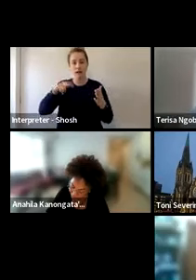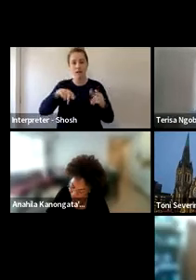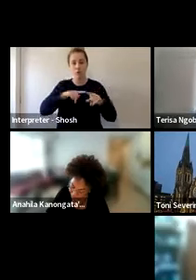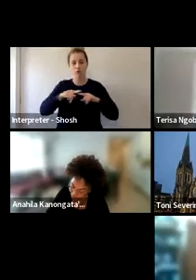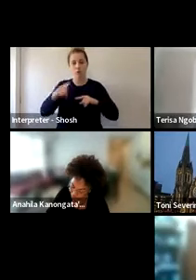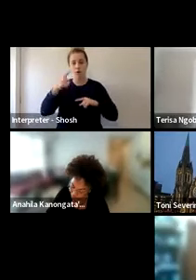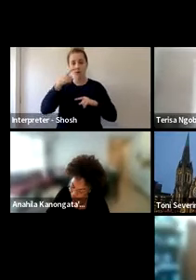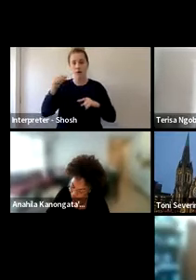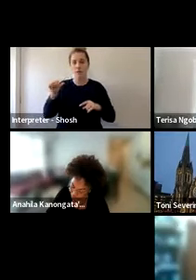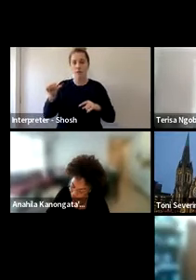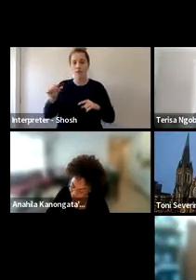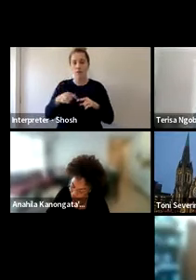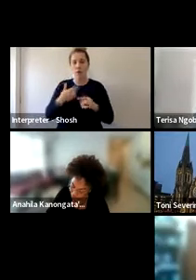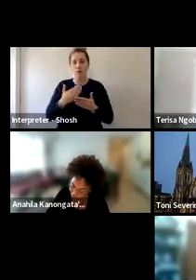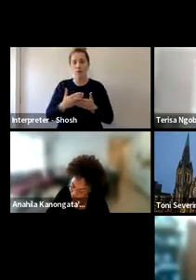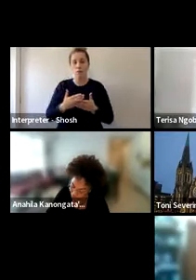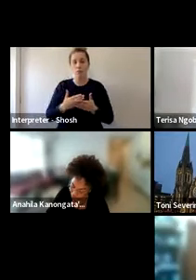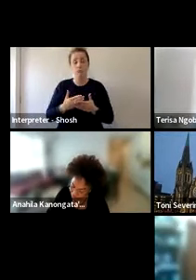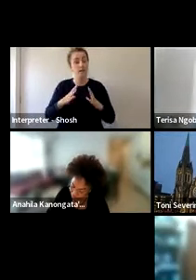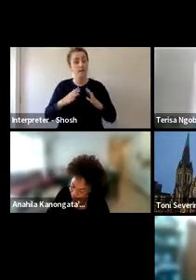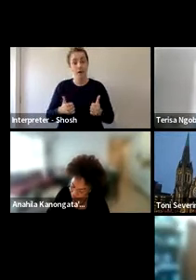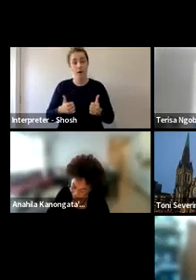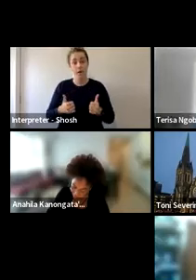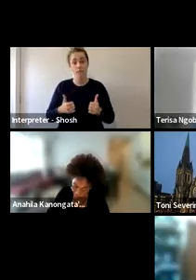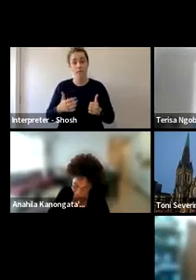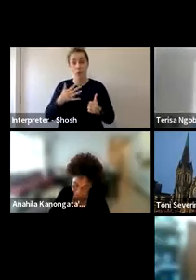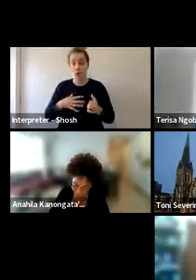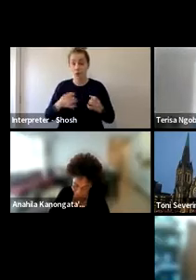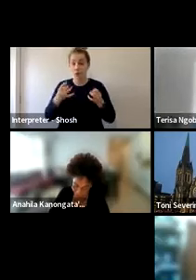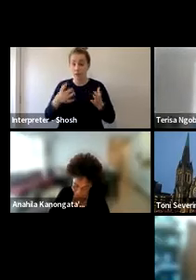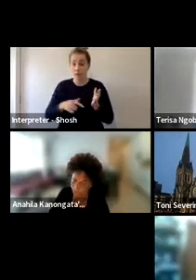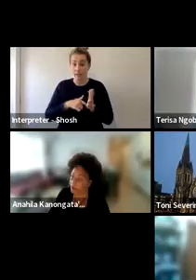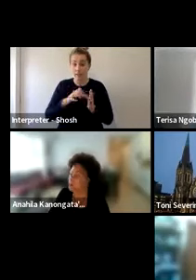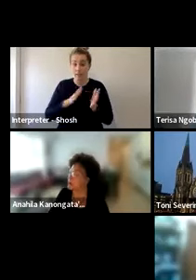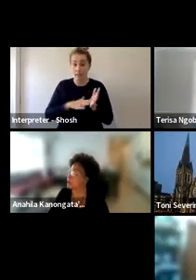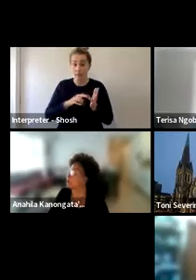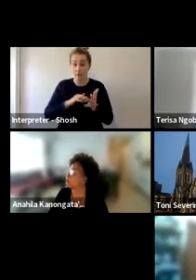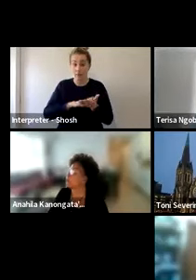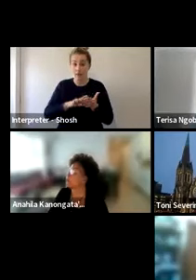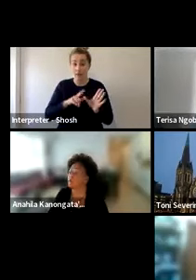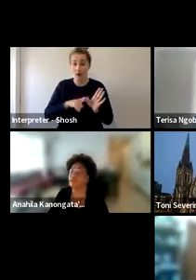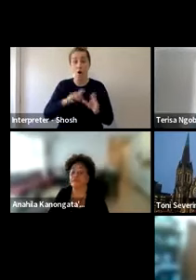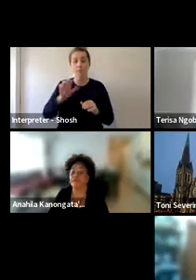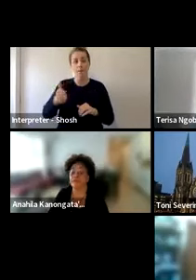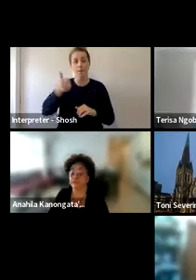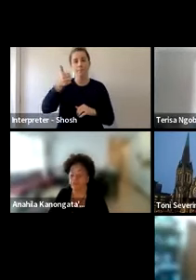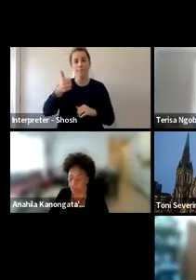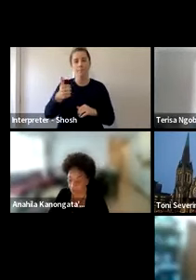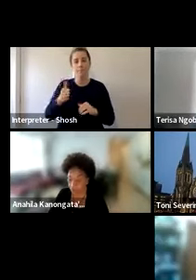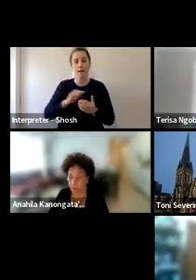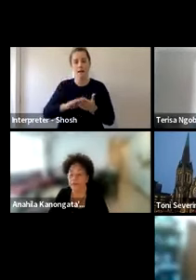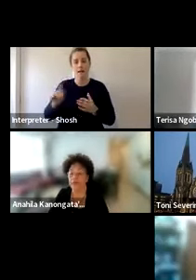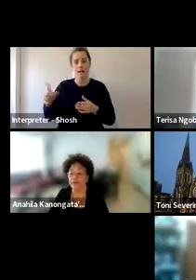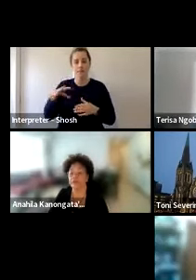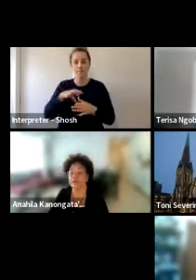sure. Okay, no, that's fine. We can. Would you like to start, Timothy? Or there's Helena there now.